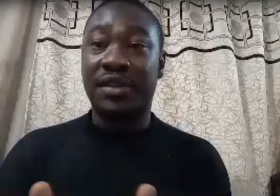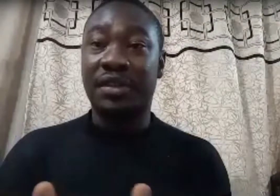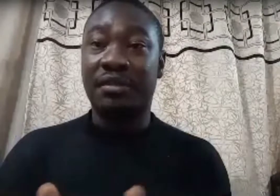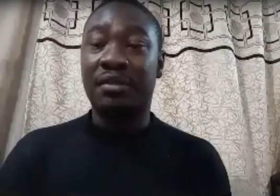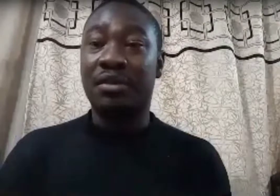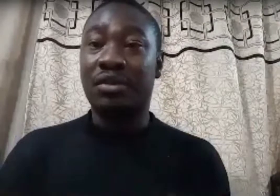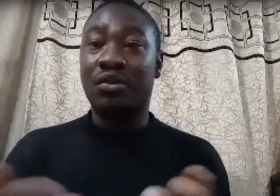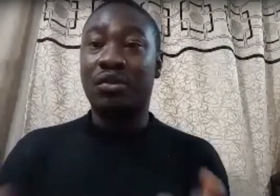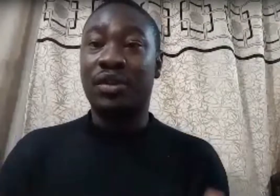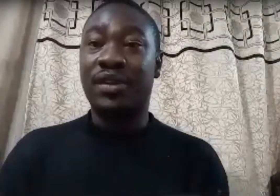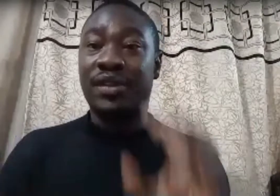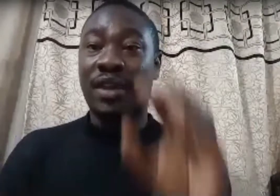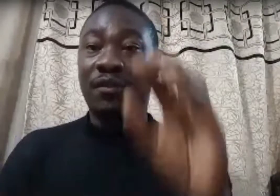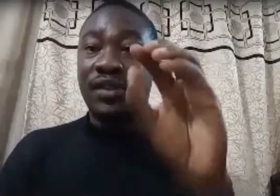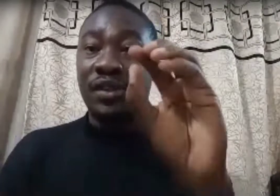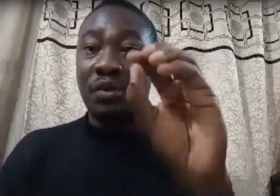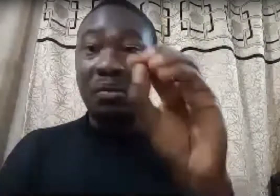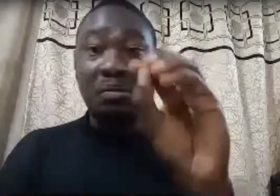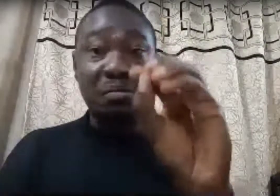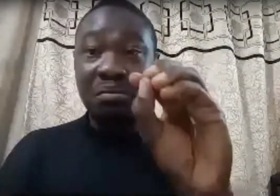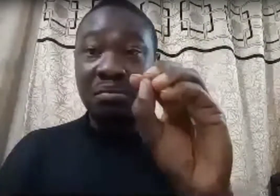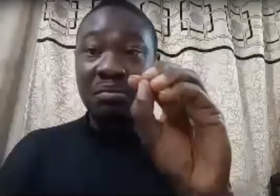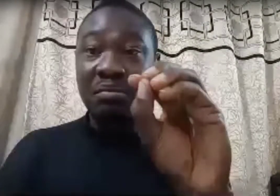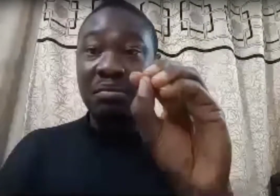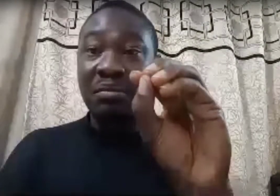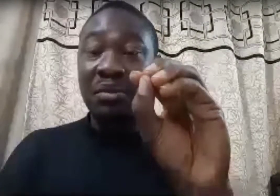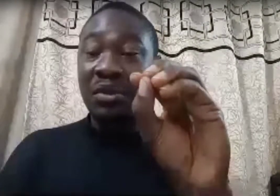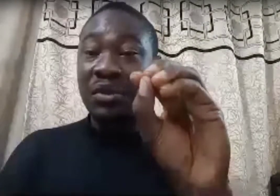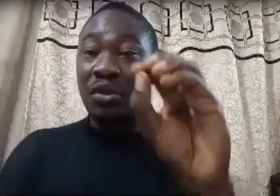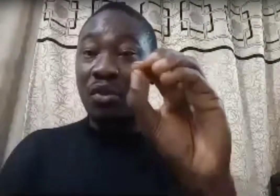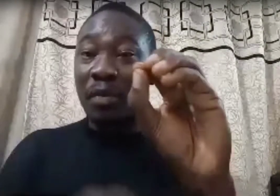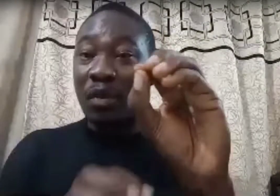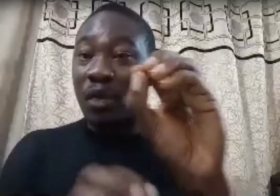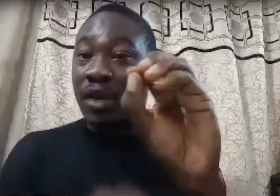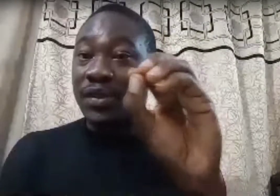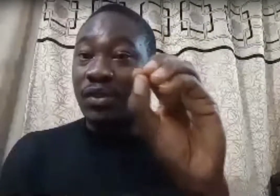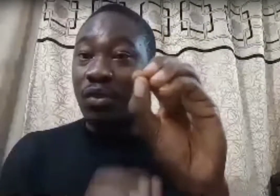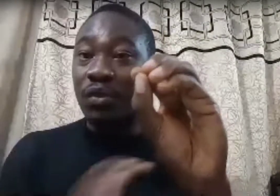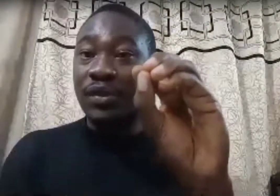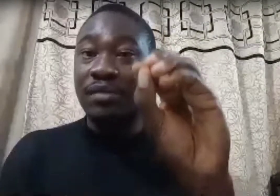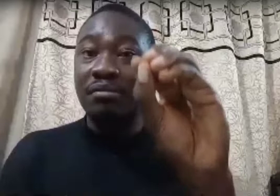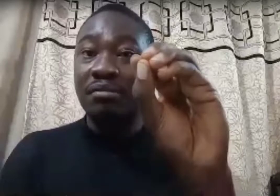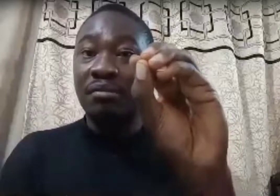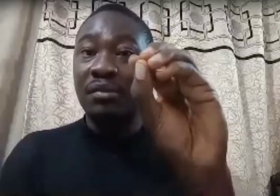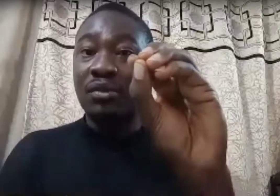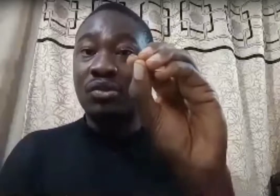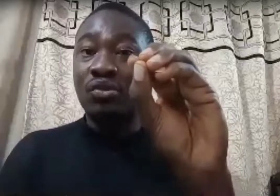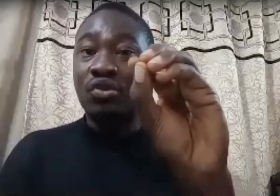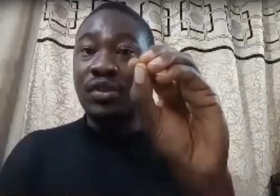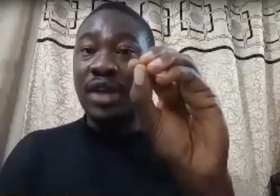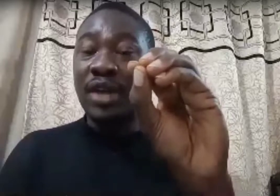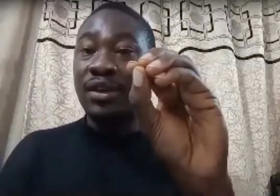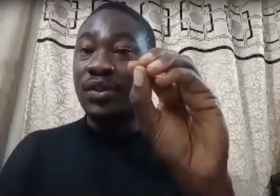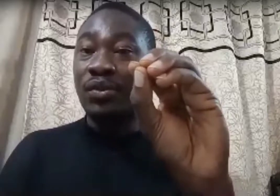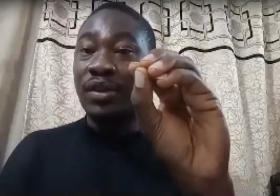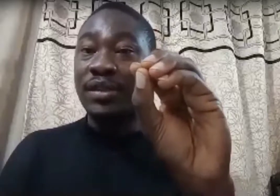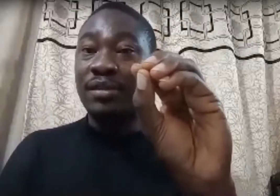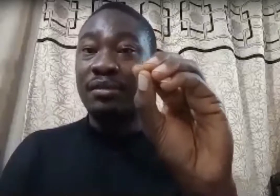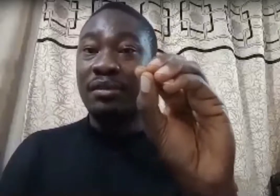0, just the normal way 0 looks. So just add 3 to it. It gives you 30. Are you there? Can you hear me? It's